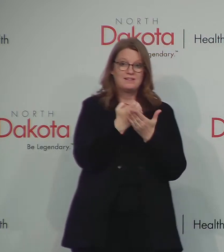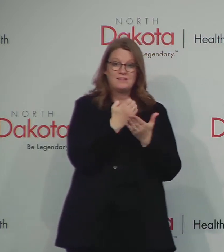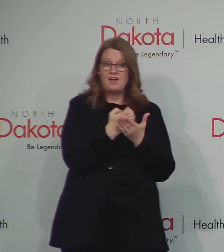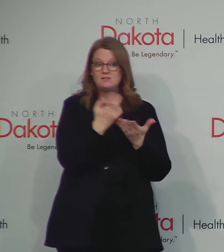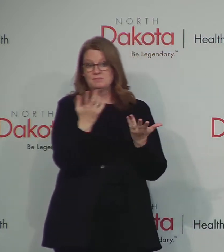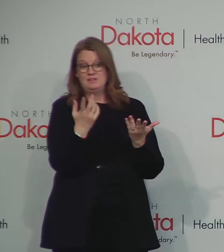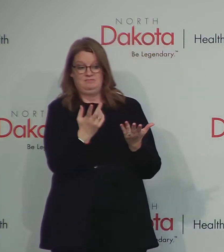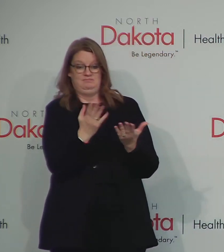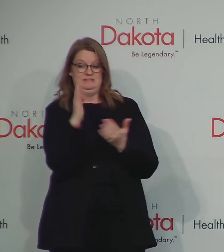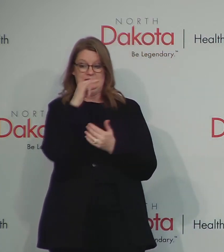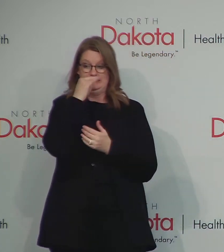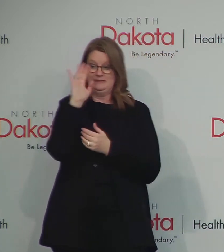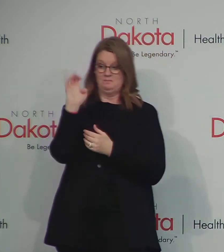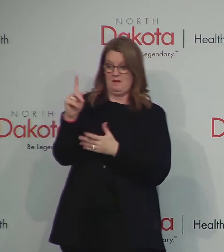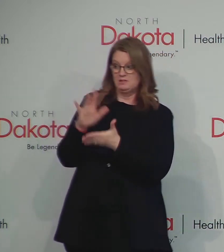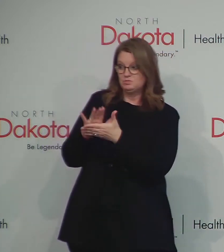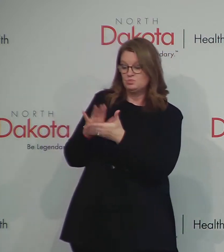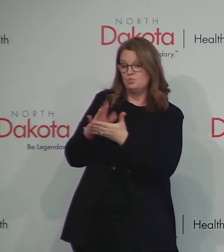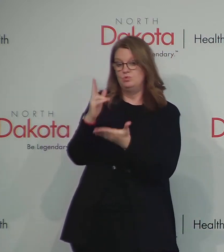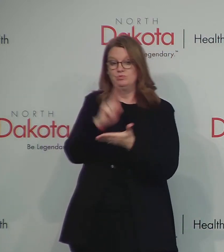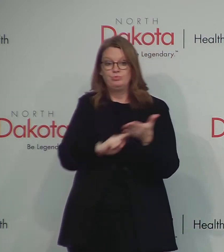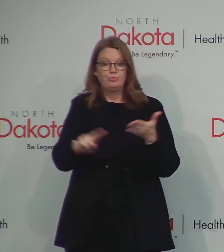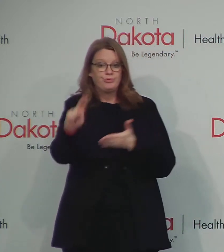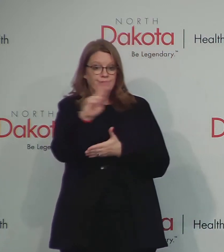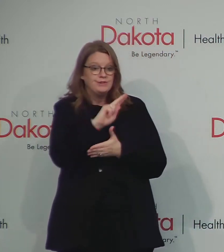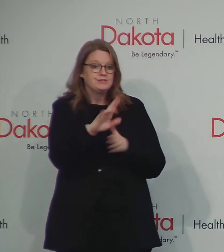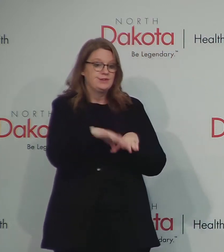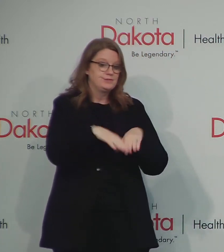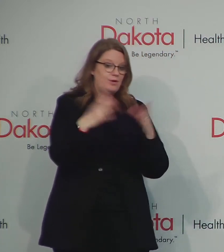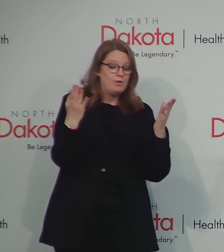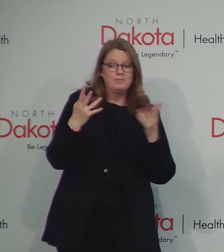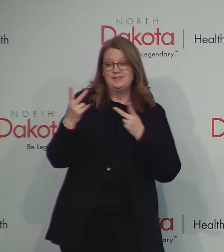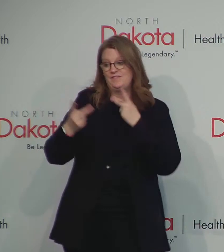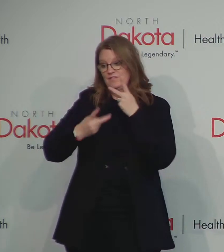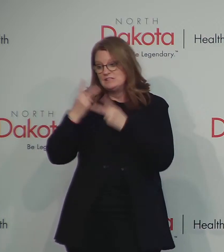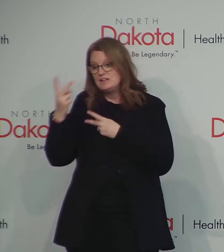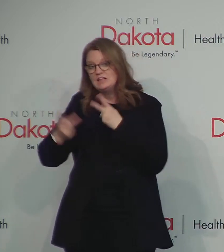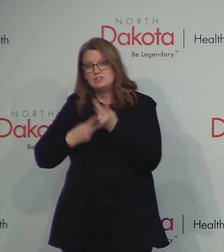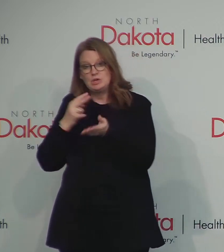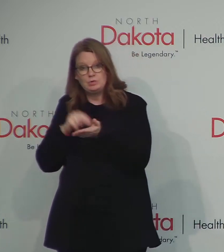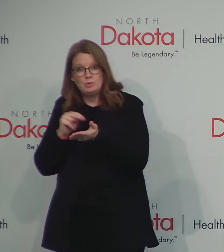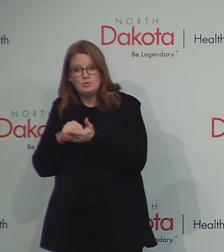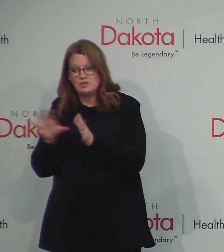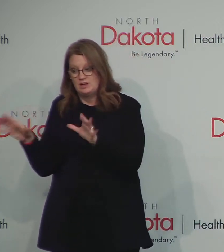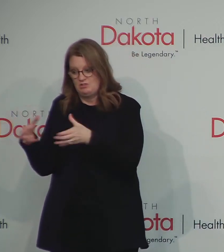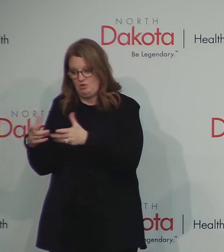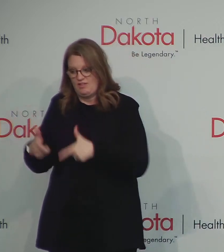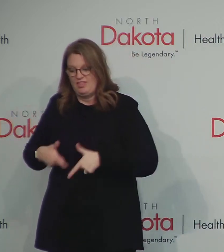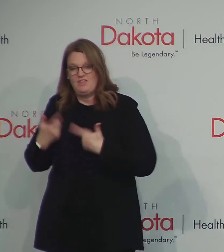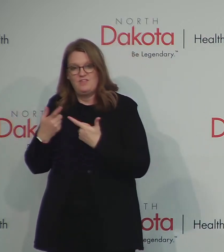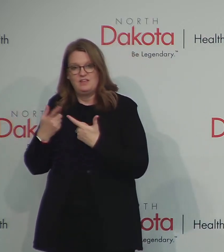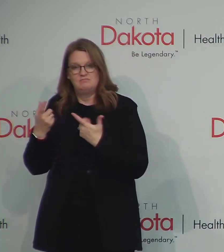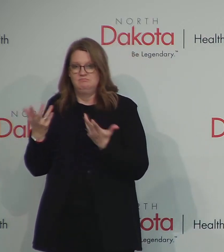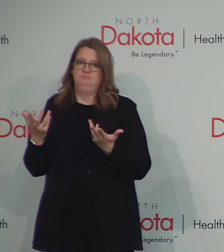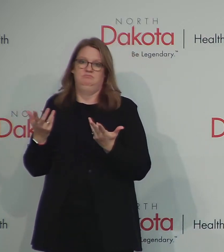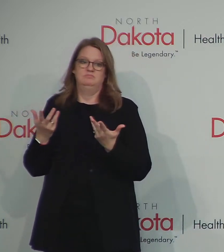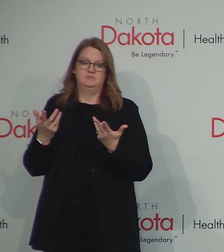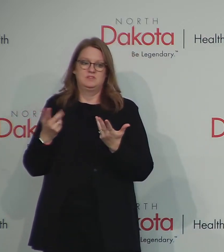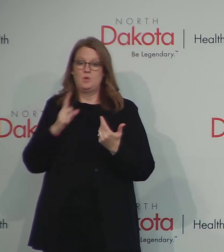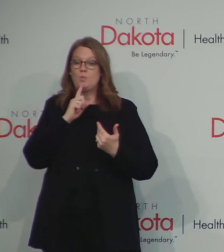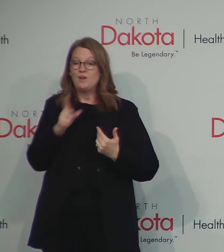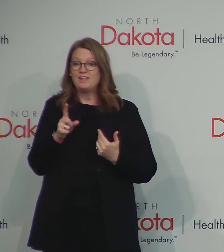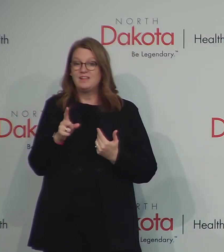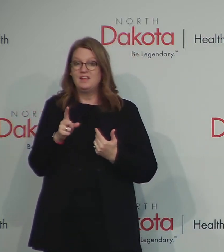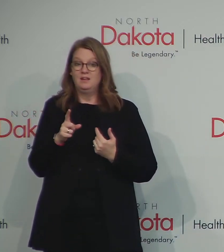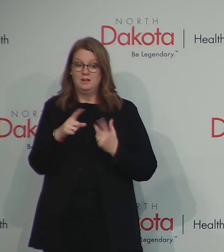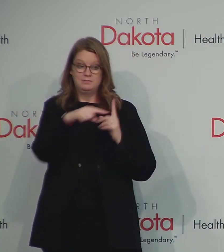universities open, child care open, visitation for our elderly and congregate living, all of that is contributing to the overall health